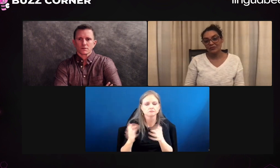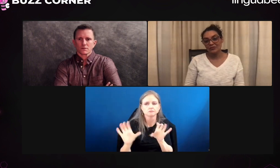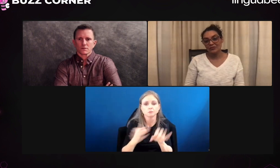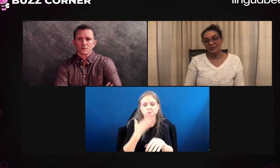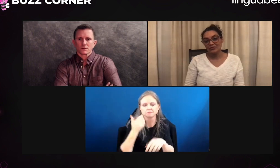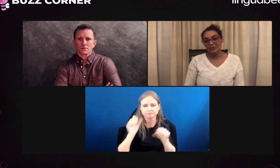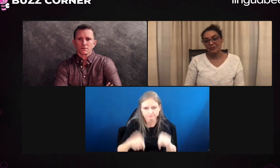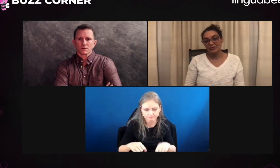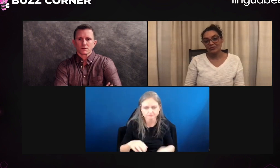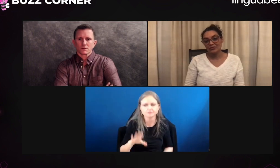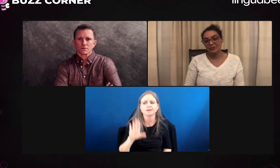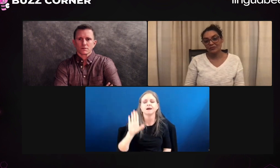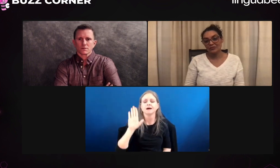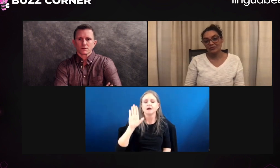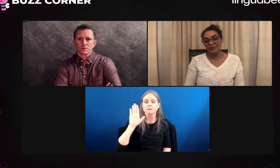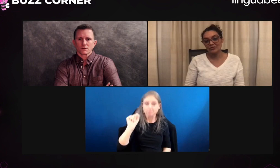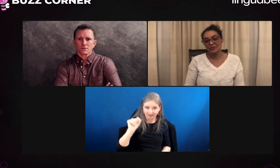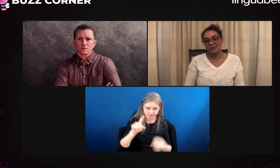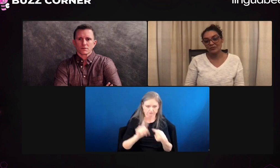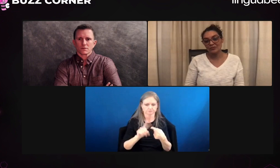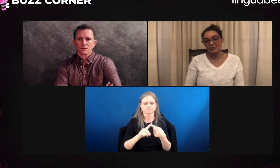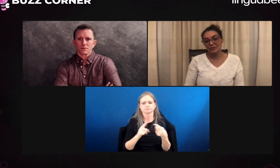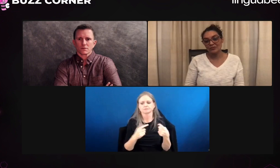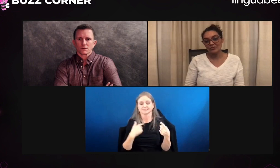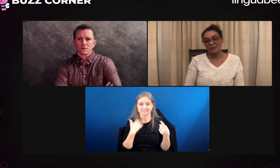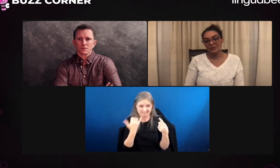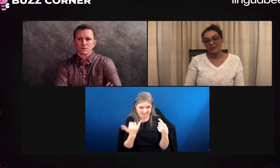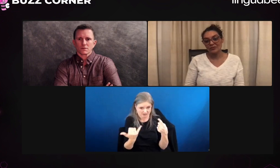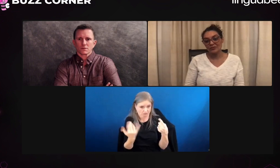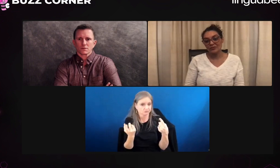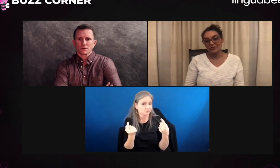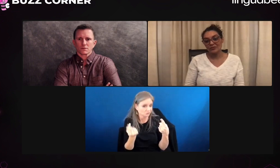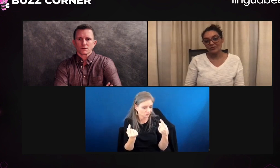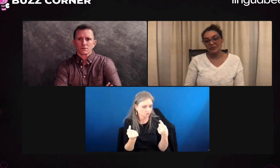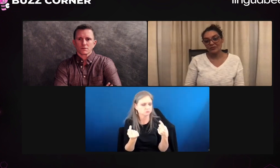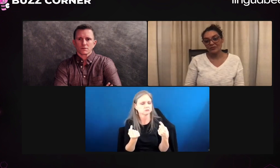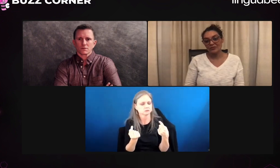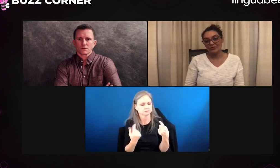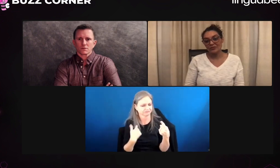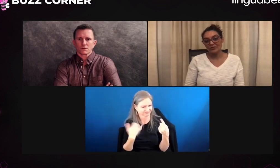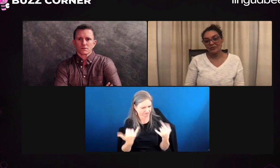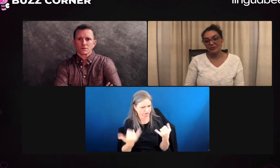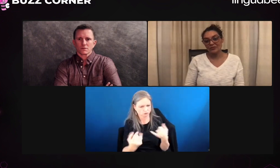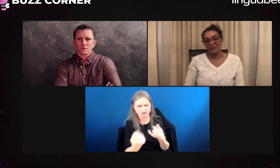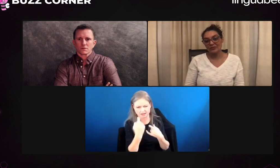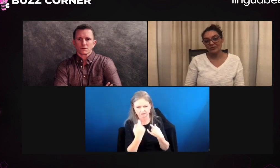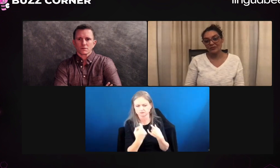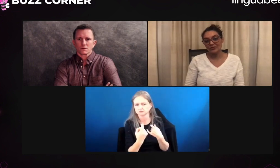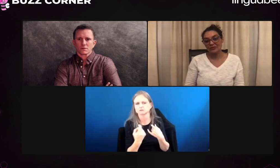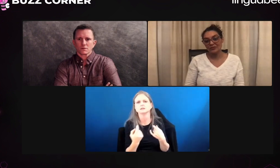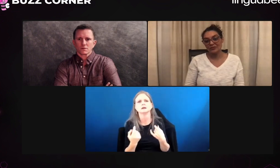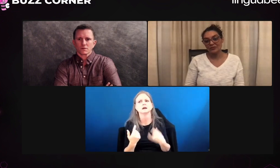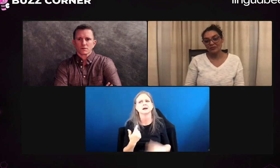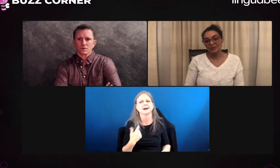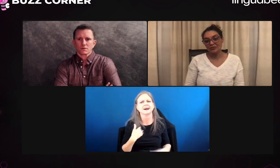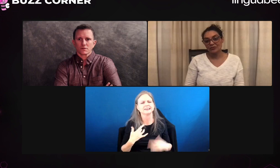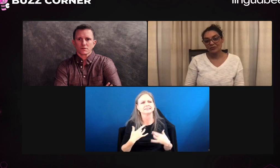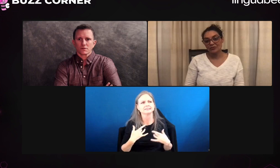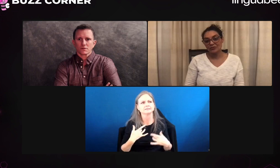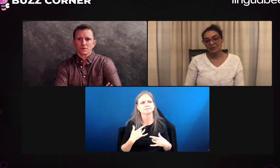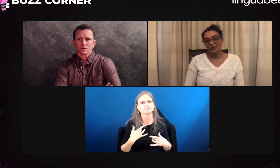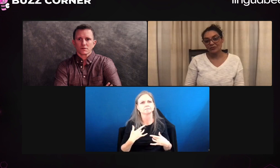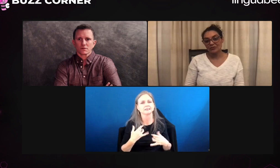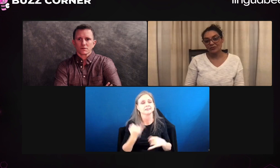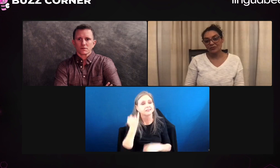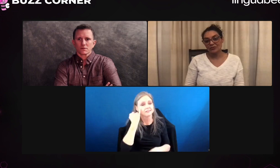Over the many years that I did not have interpreters and I was doing my best to communicate, obviously I have that